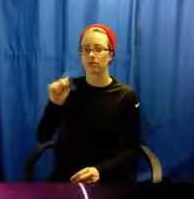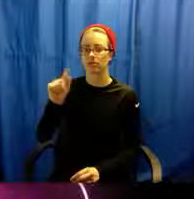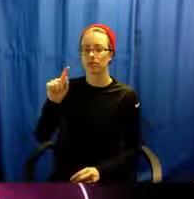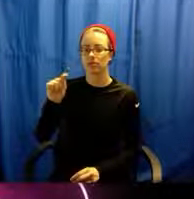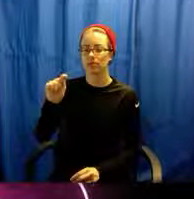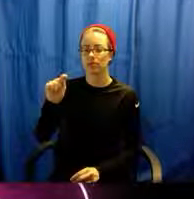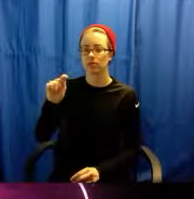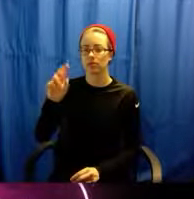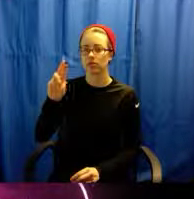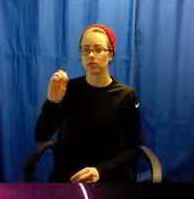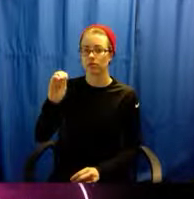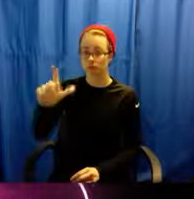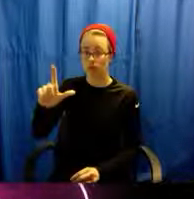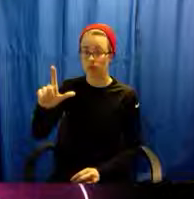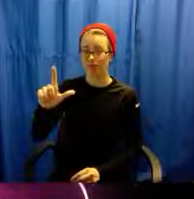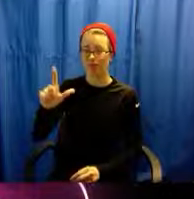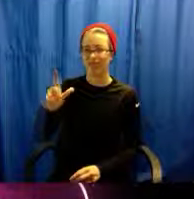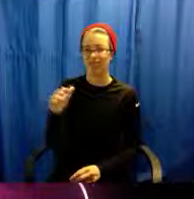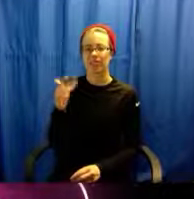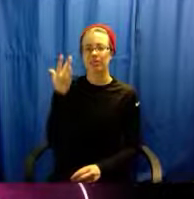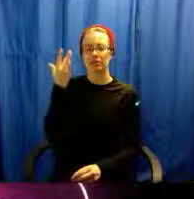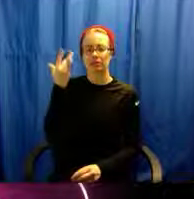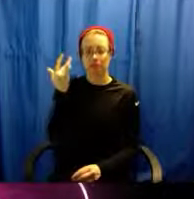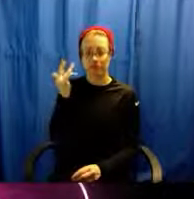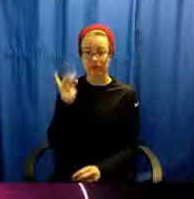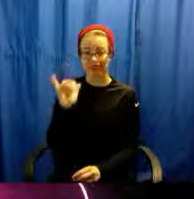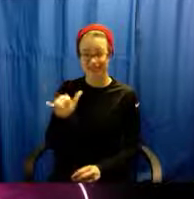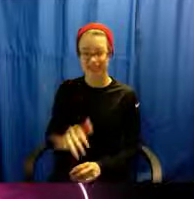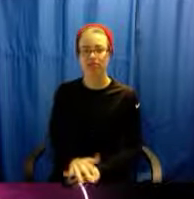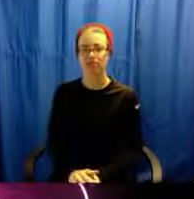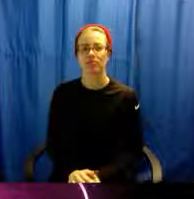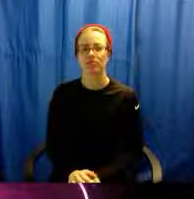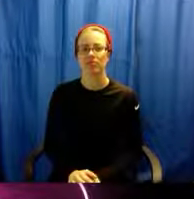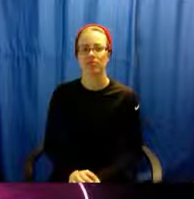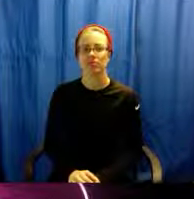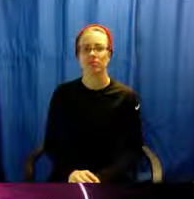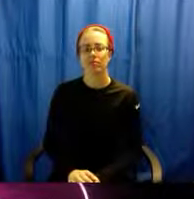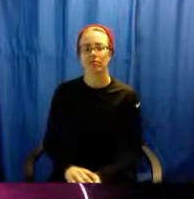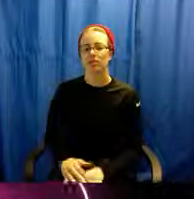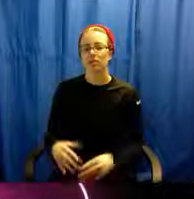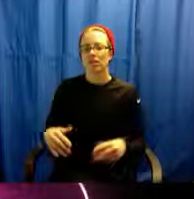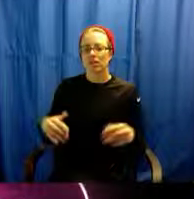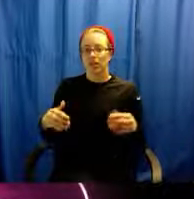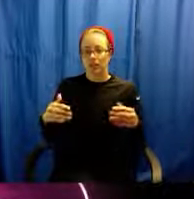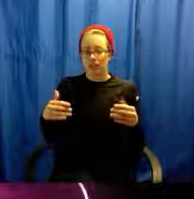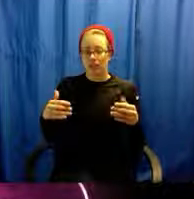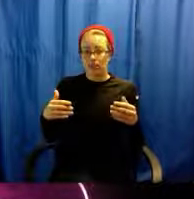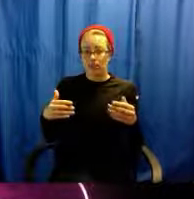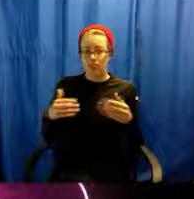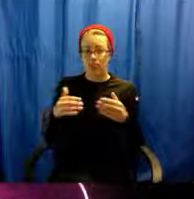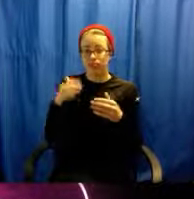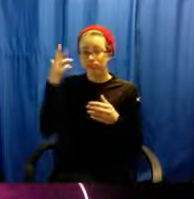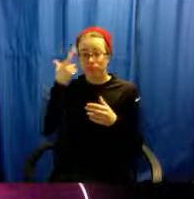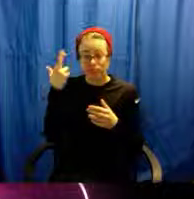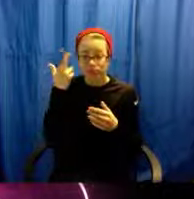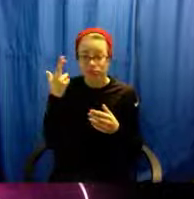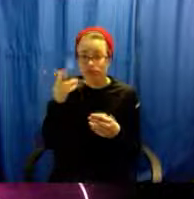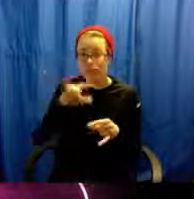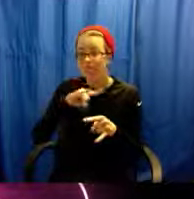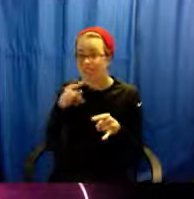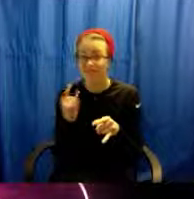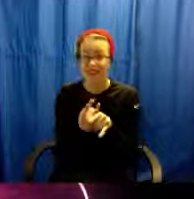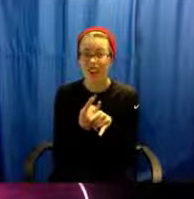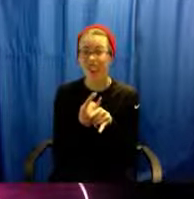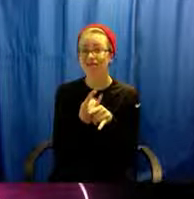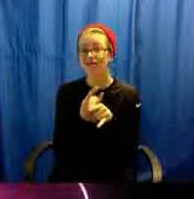of kidneys, smoking, and alcohol consumption are also the reasons for hypertension. This condition, if